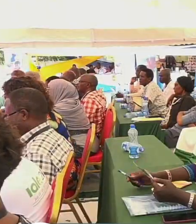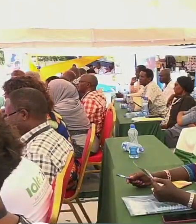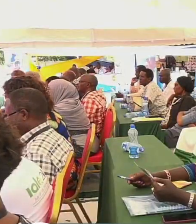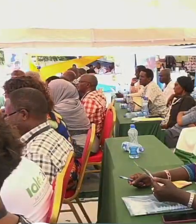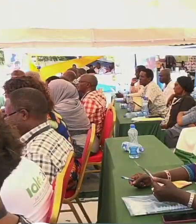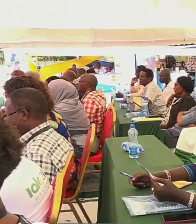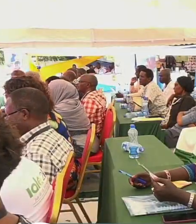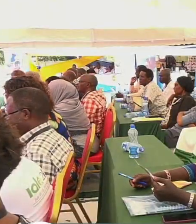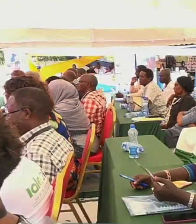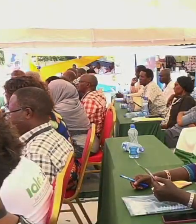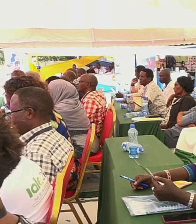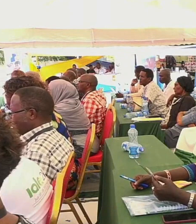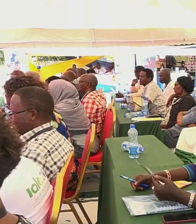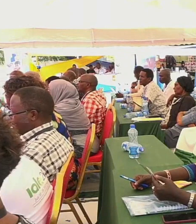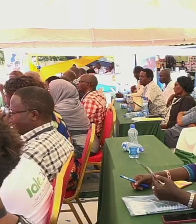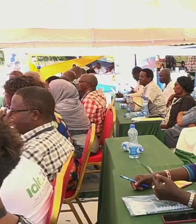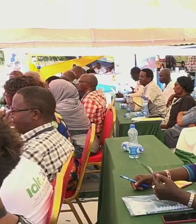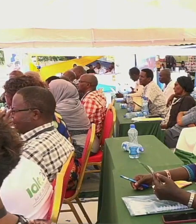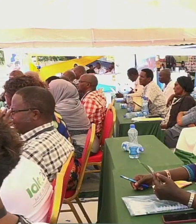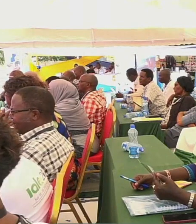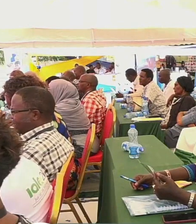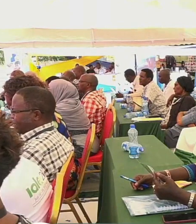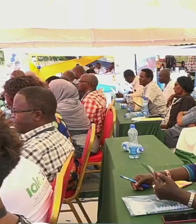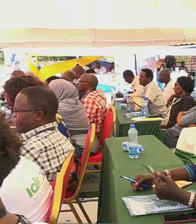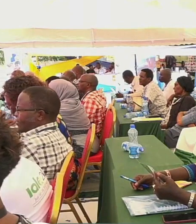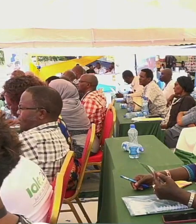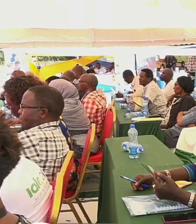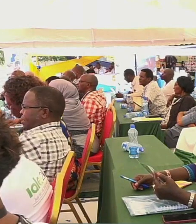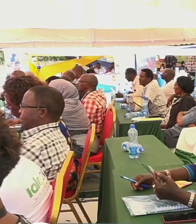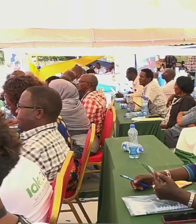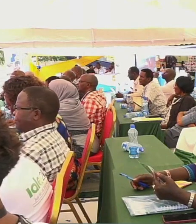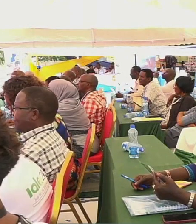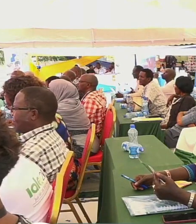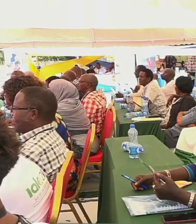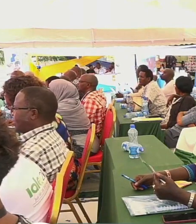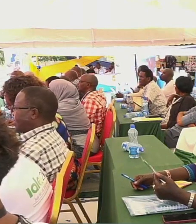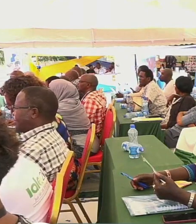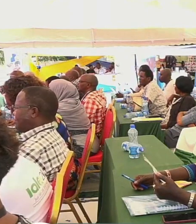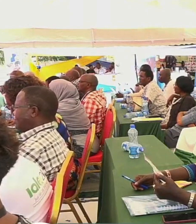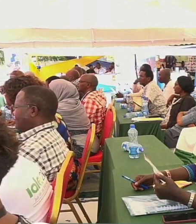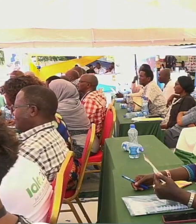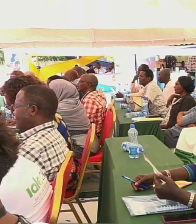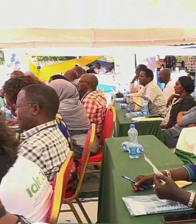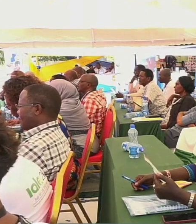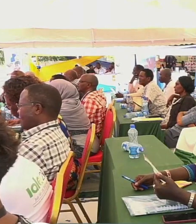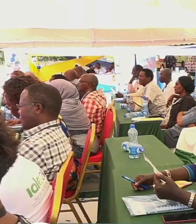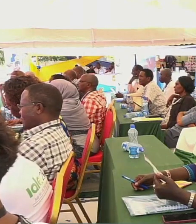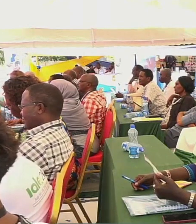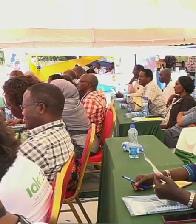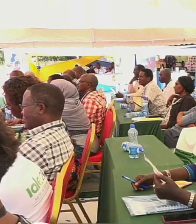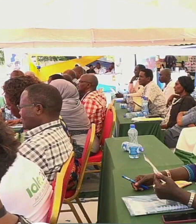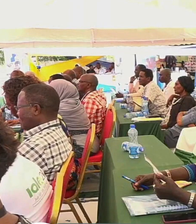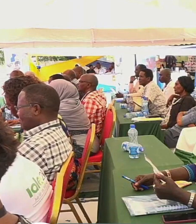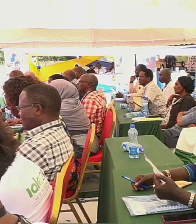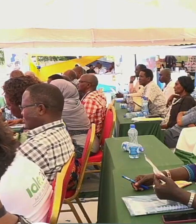of ECD teachers so that we can have a proper student-teacher ratio.